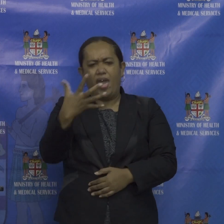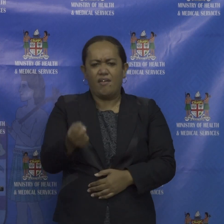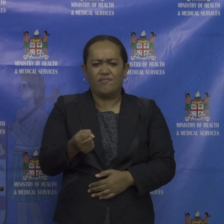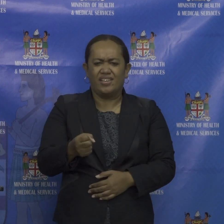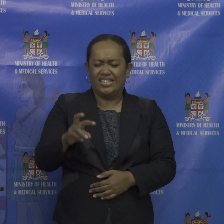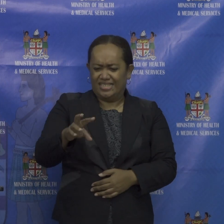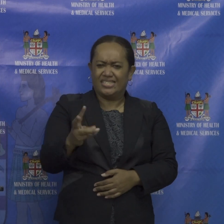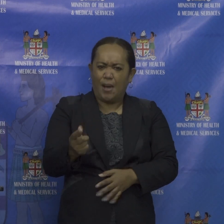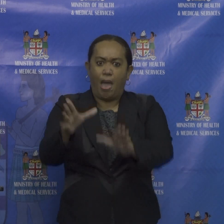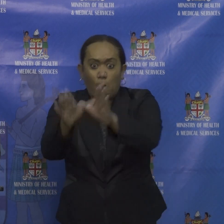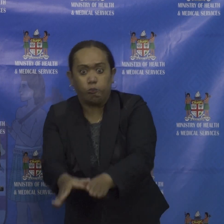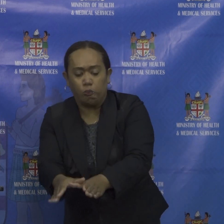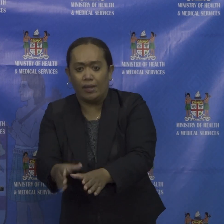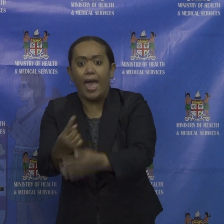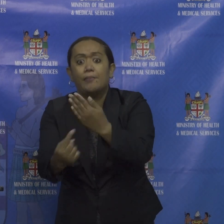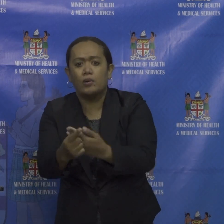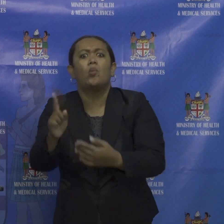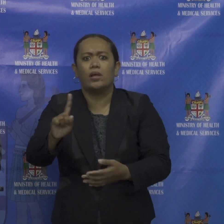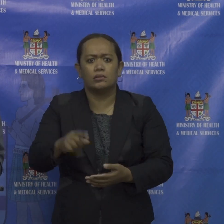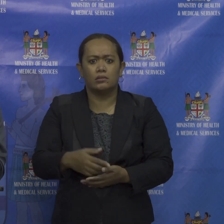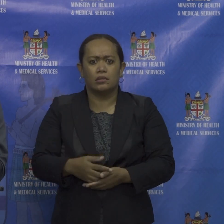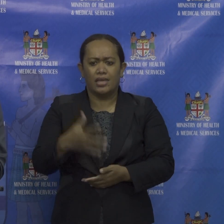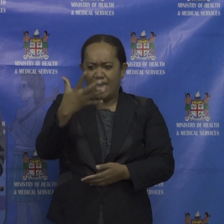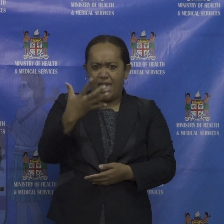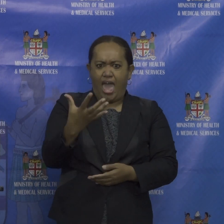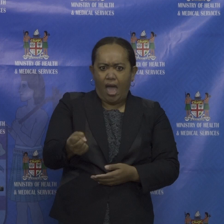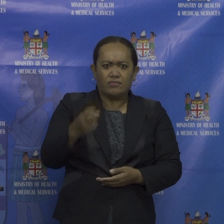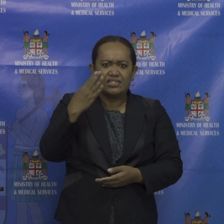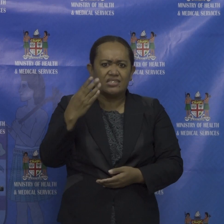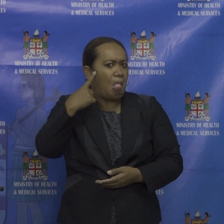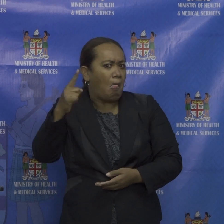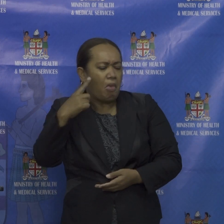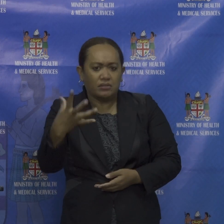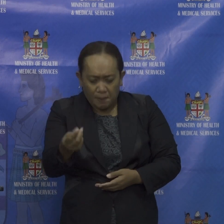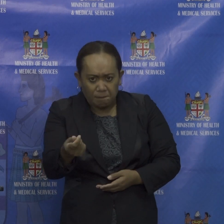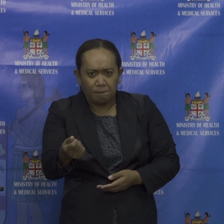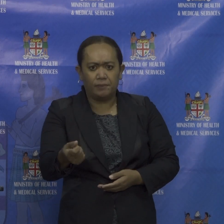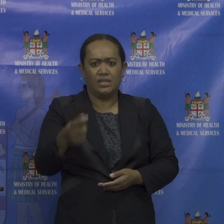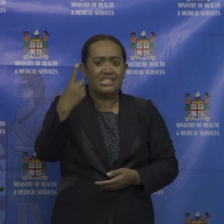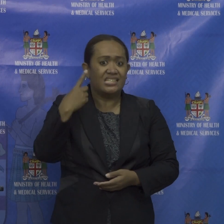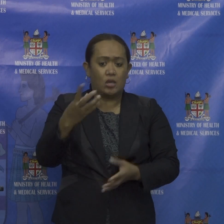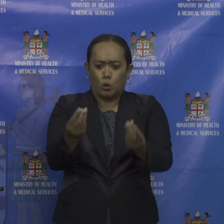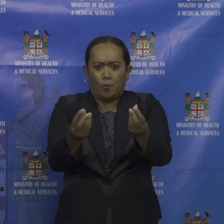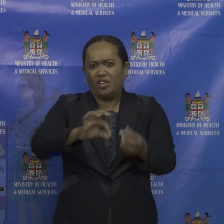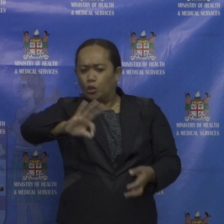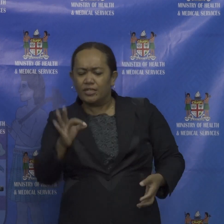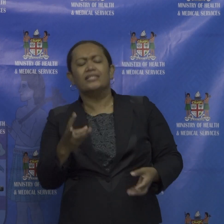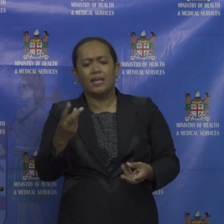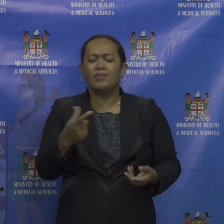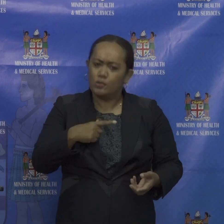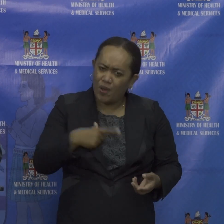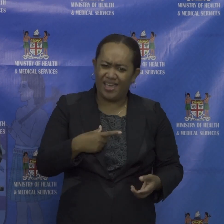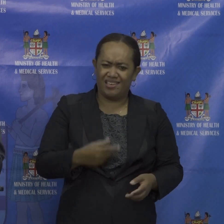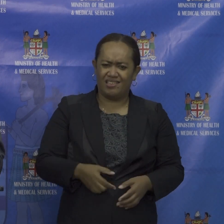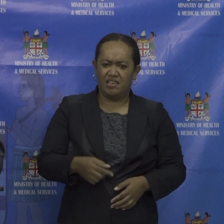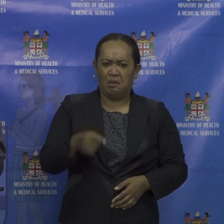lockdown. We are aware of the social problems that are associated with lockdown. So we don't take that lightly.